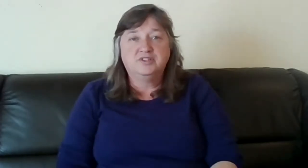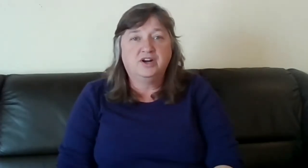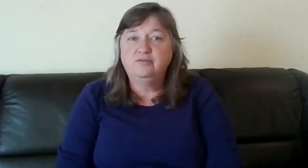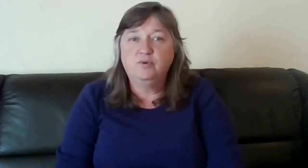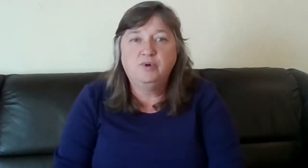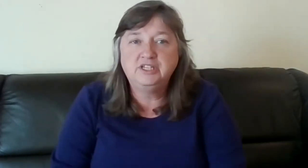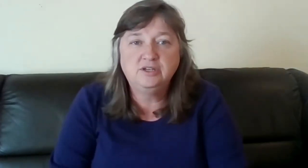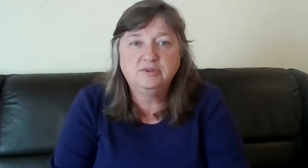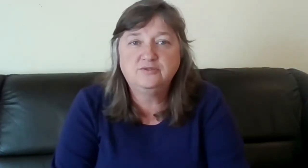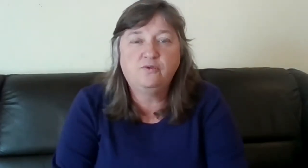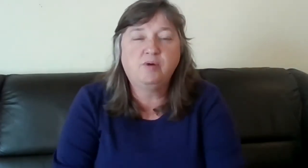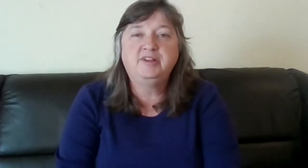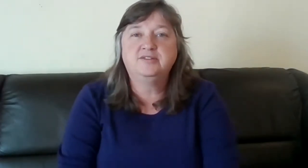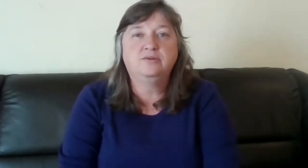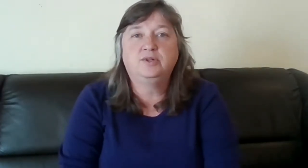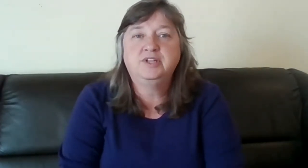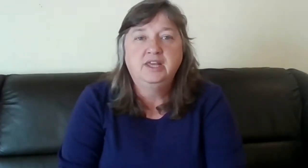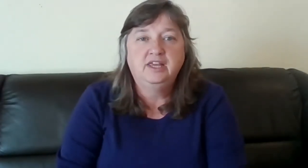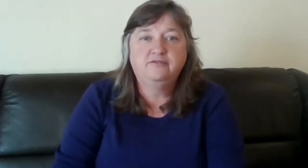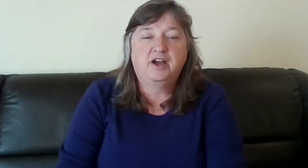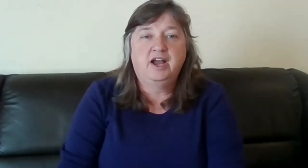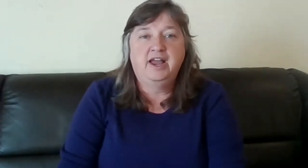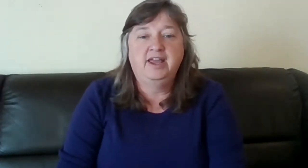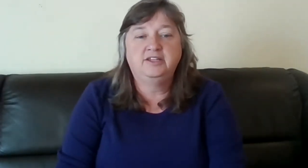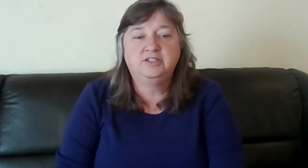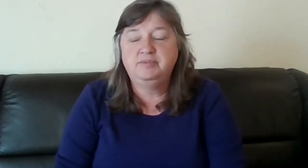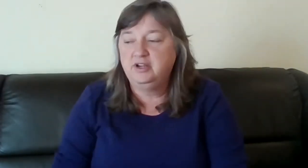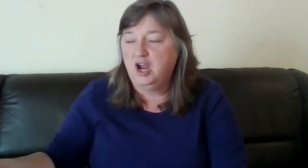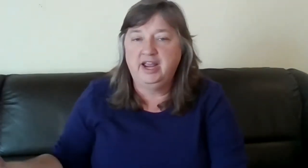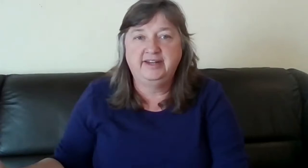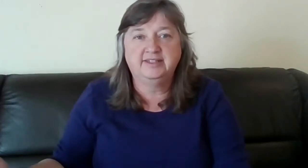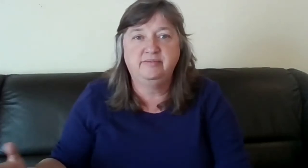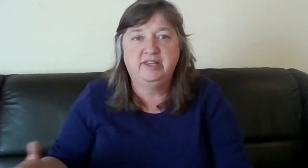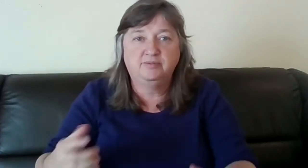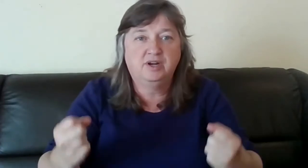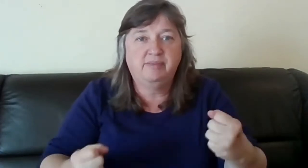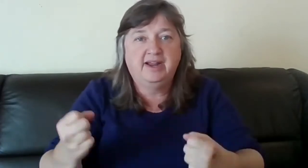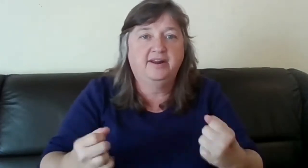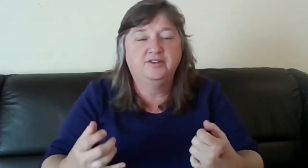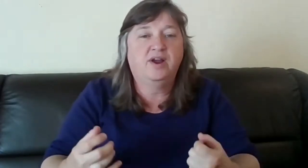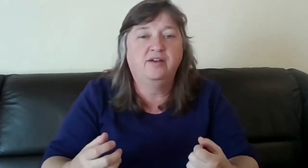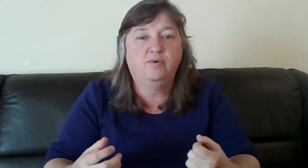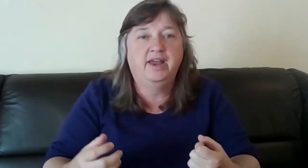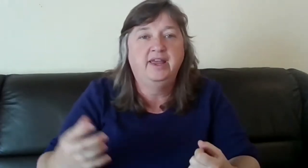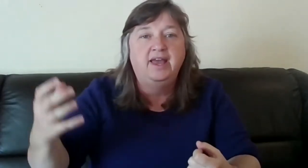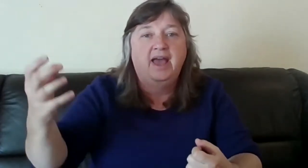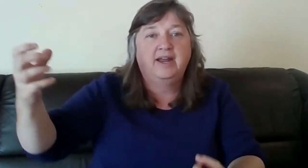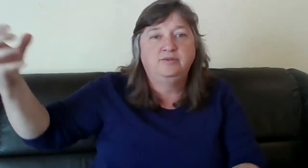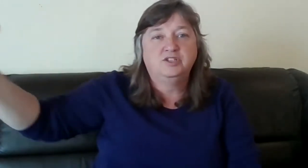starting from when she was 4 months old, she'd be crying next to me and I'm trying to back out of the driveway, and I would just